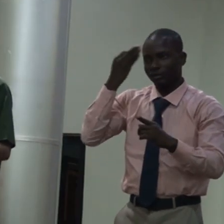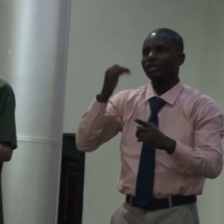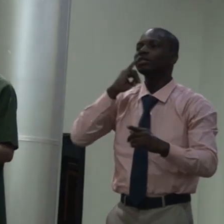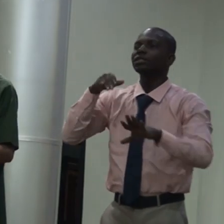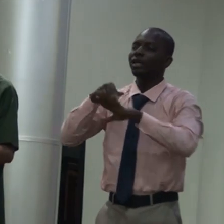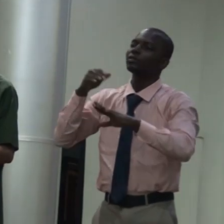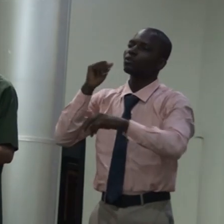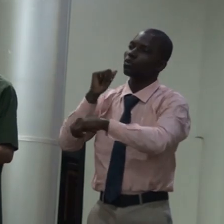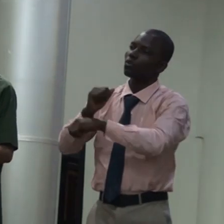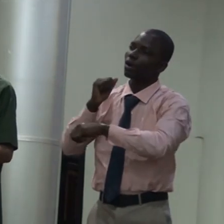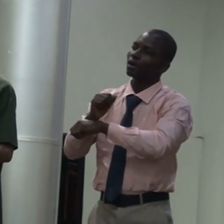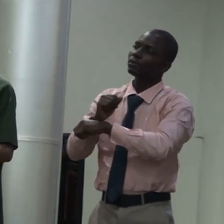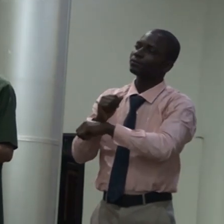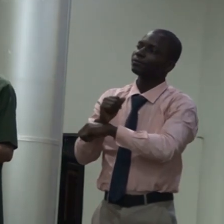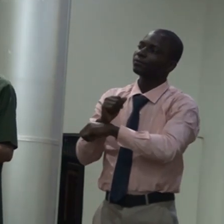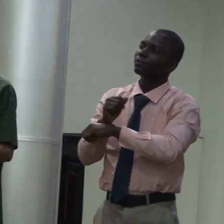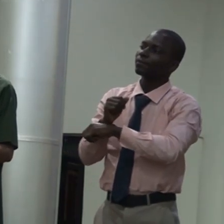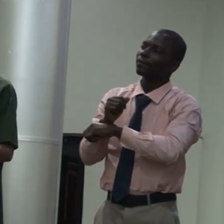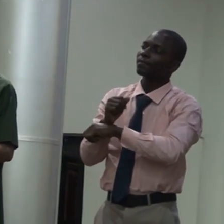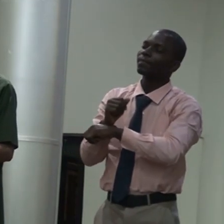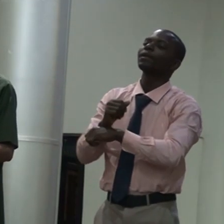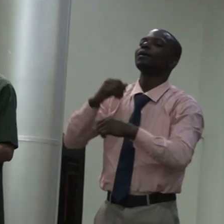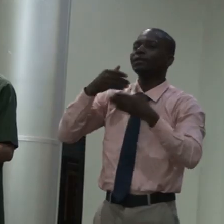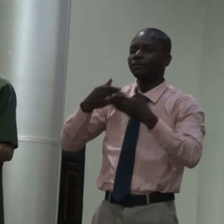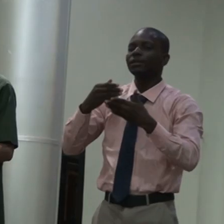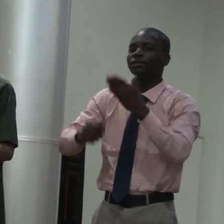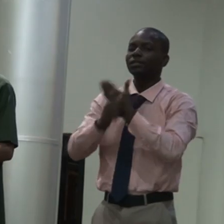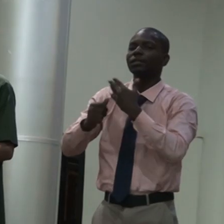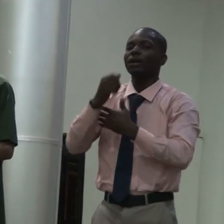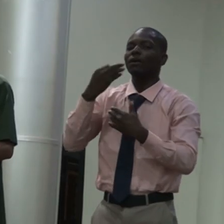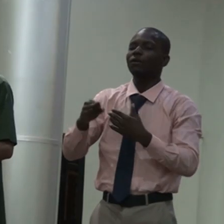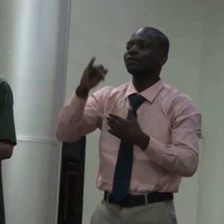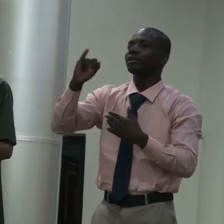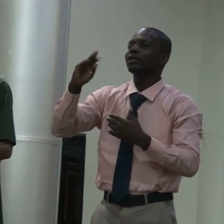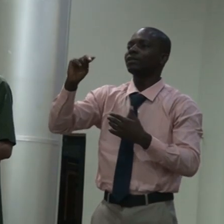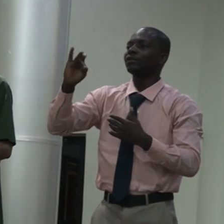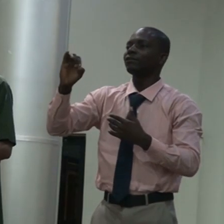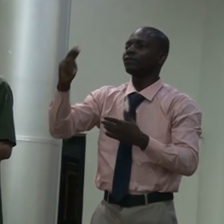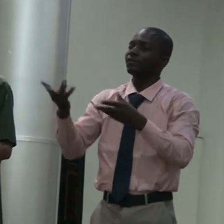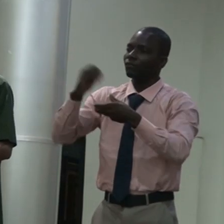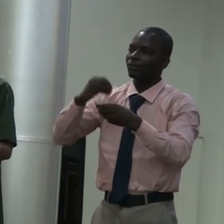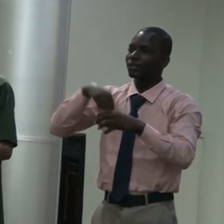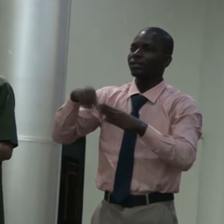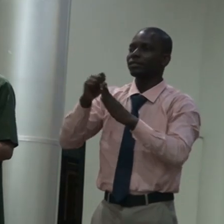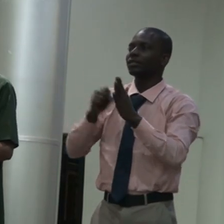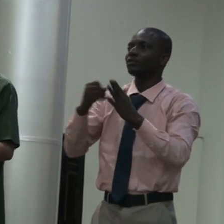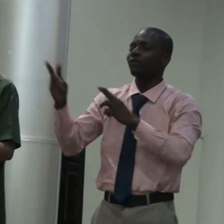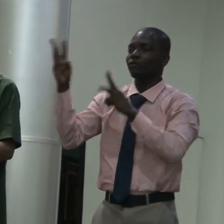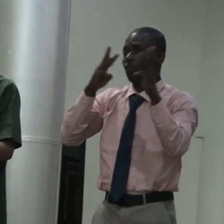at war, or any part of it is at war, imminent danger of ingression or involvement in a state of